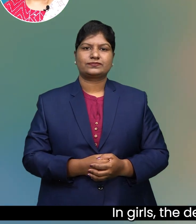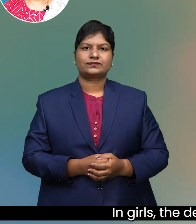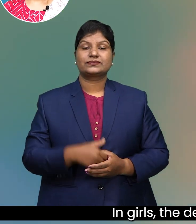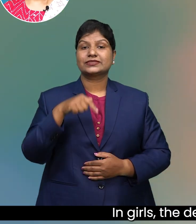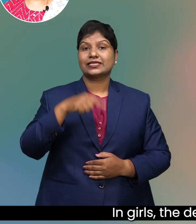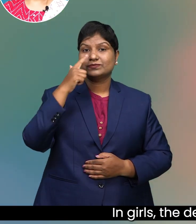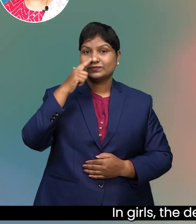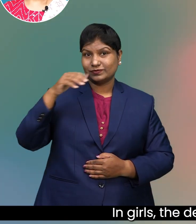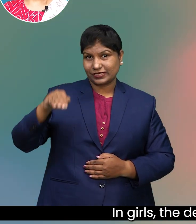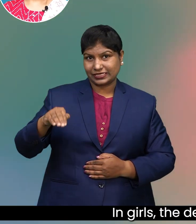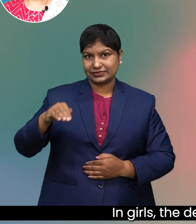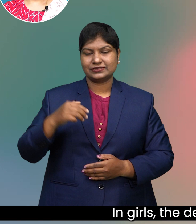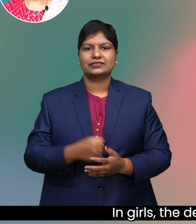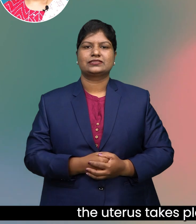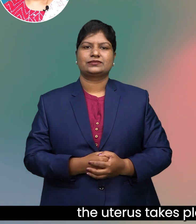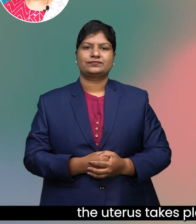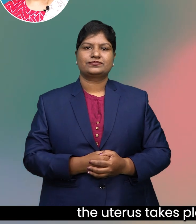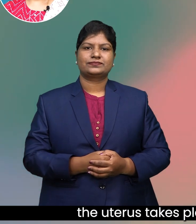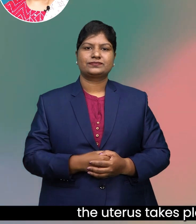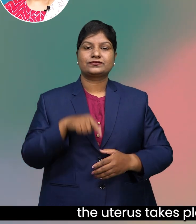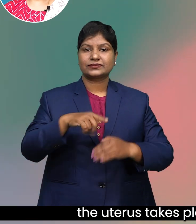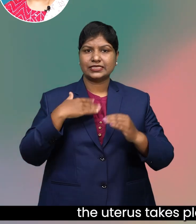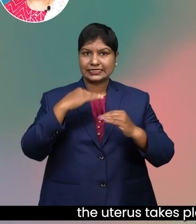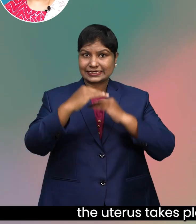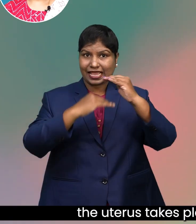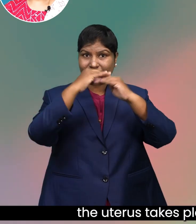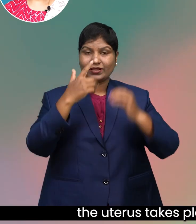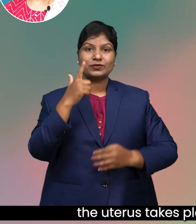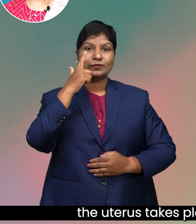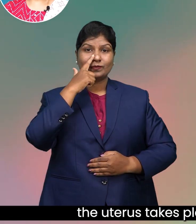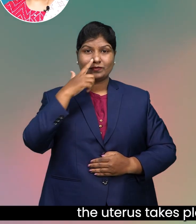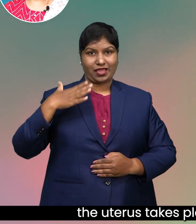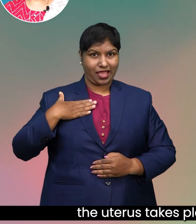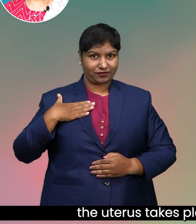In girls, the development of breasts